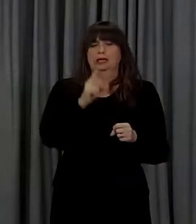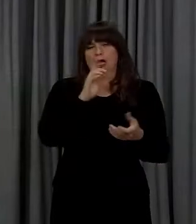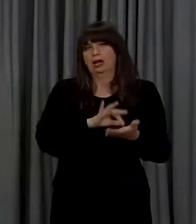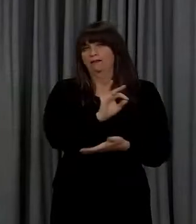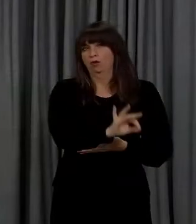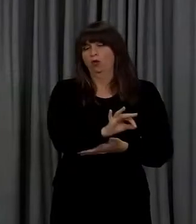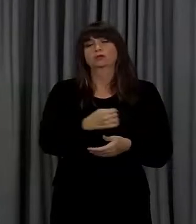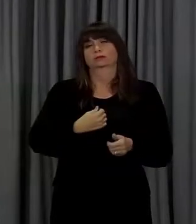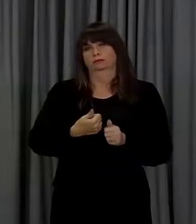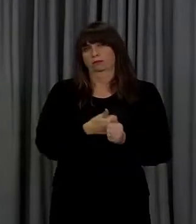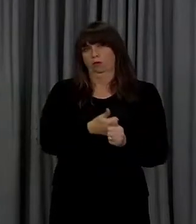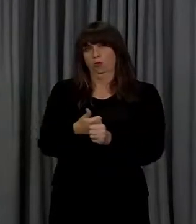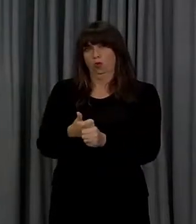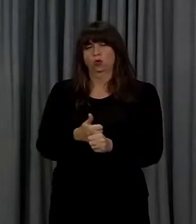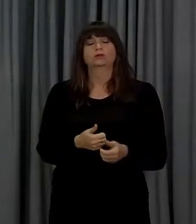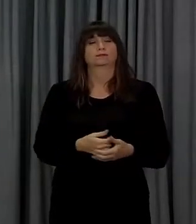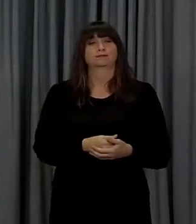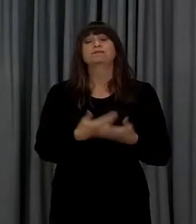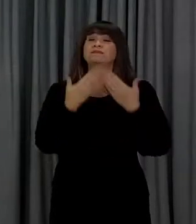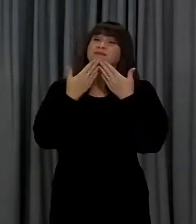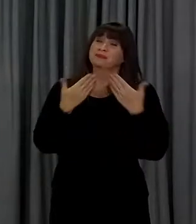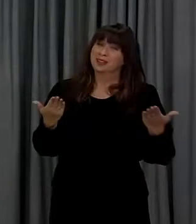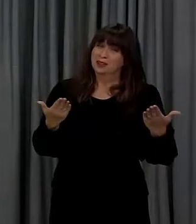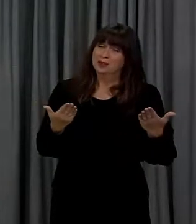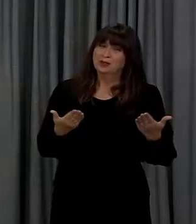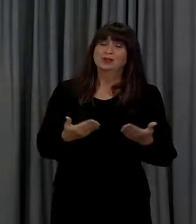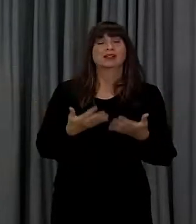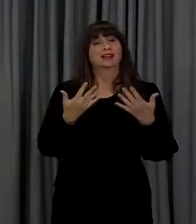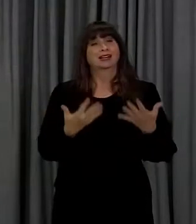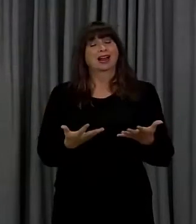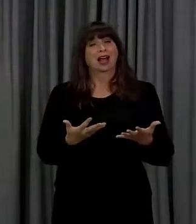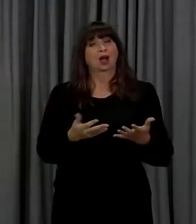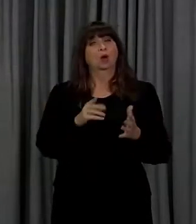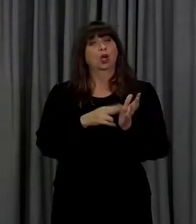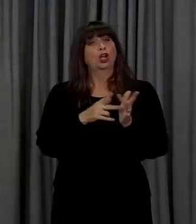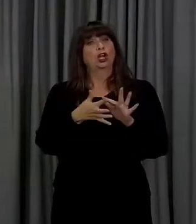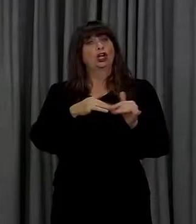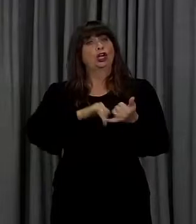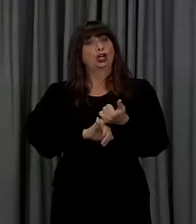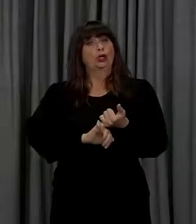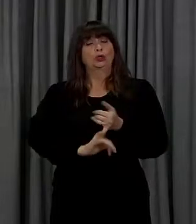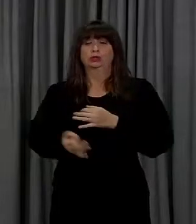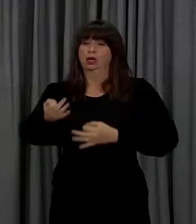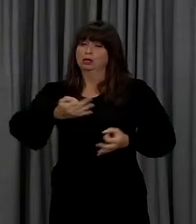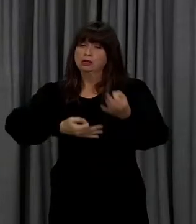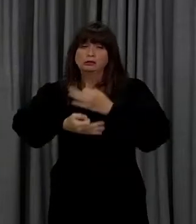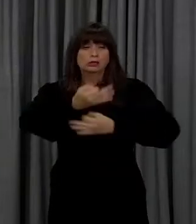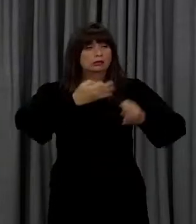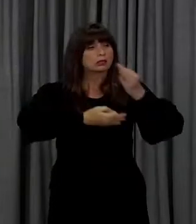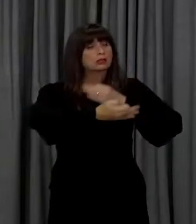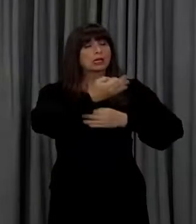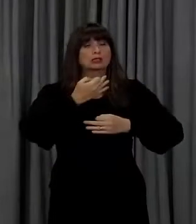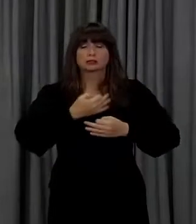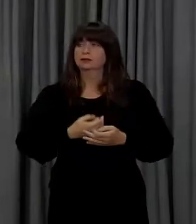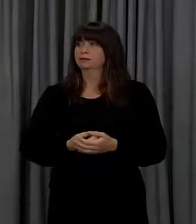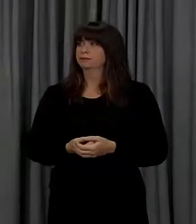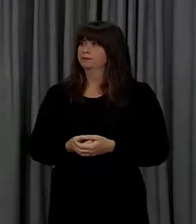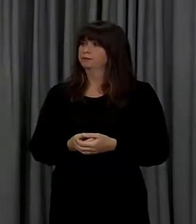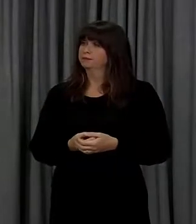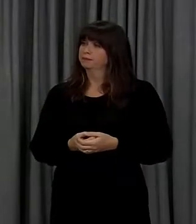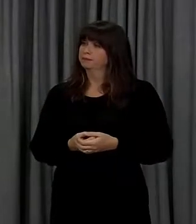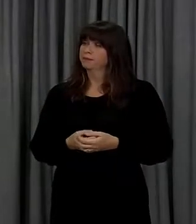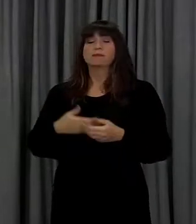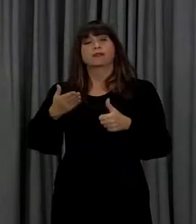dros y gaeaf. Thank you very much. Diolch yn fawr I chi gyd, and now I'm happy to take questions from